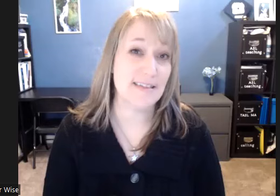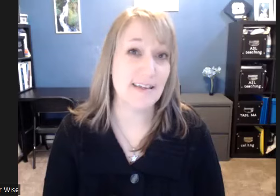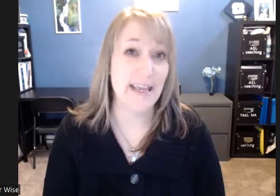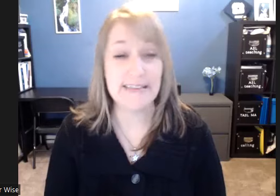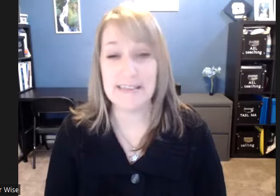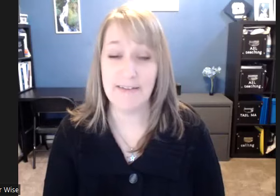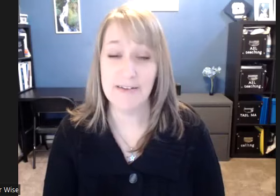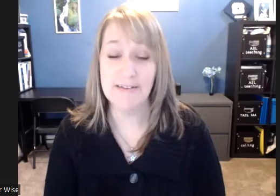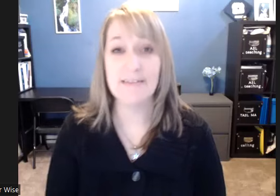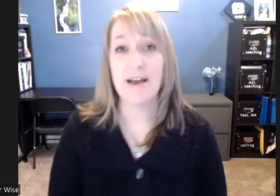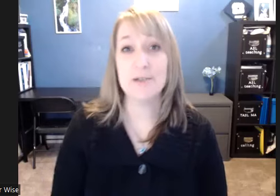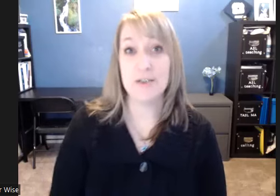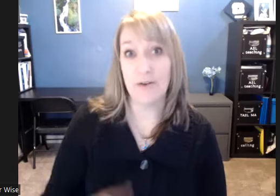lesson 811? I would do.